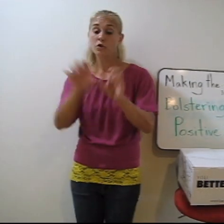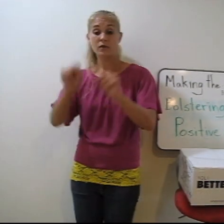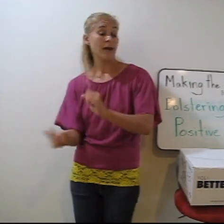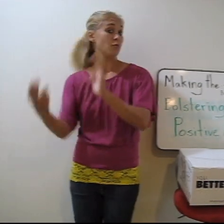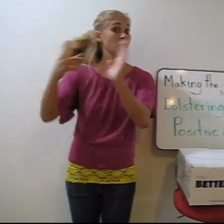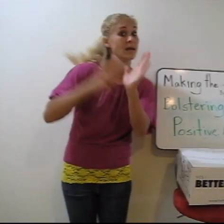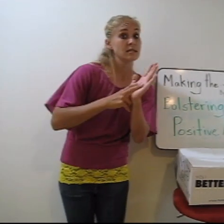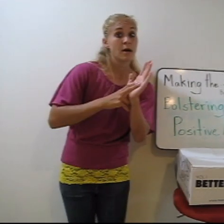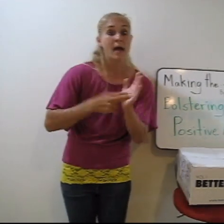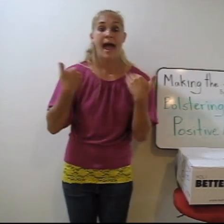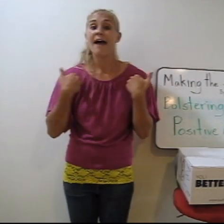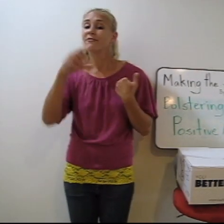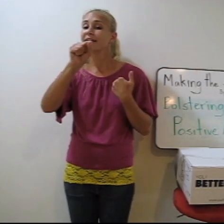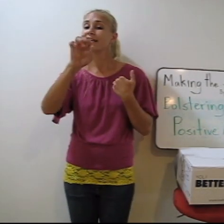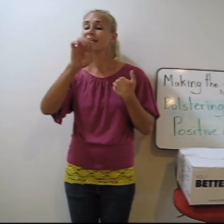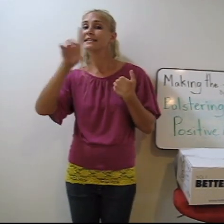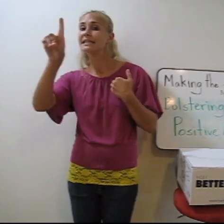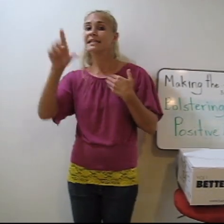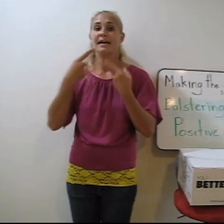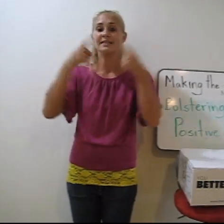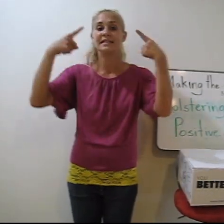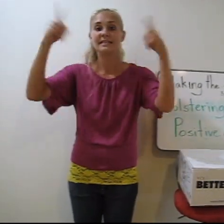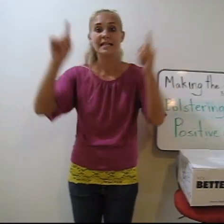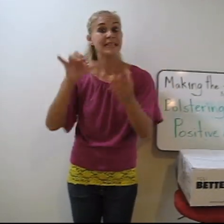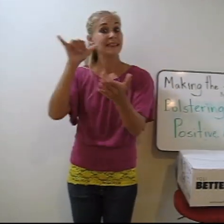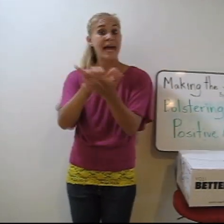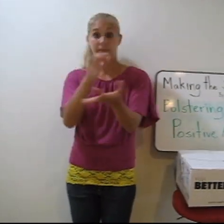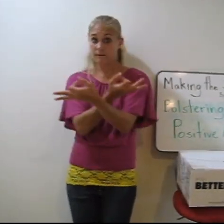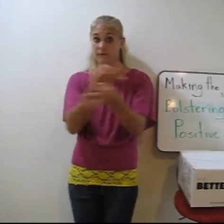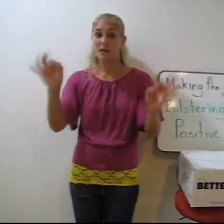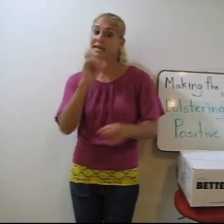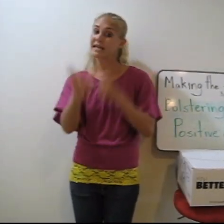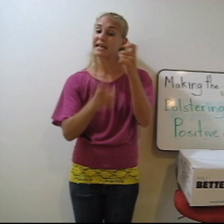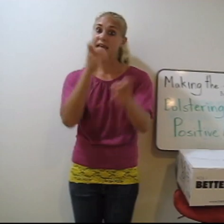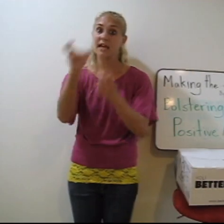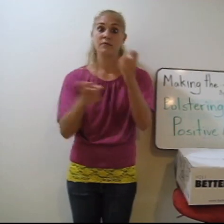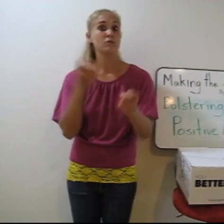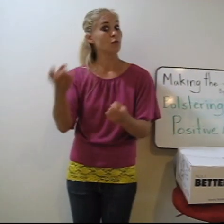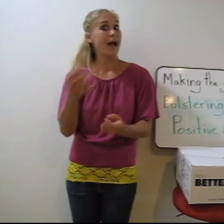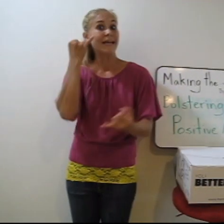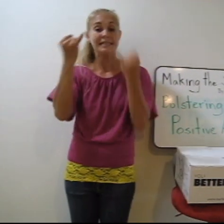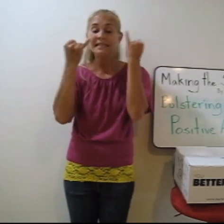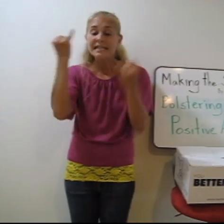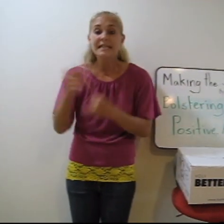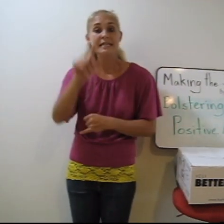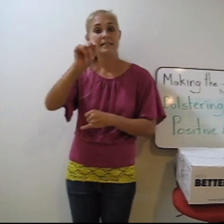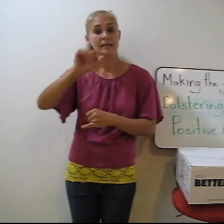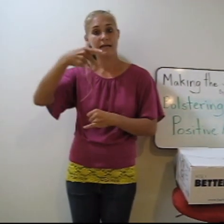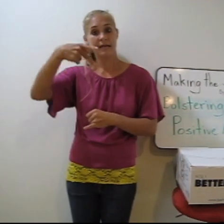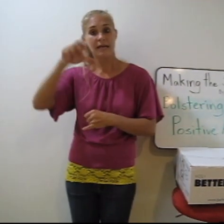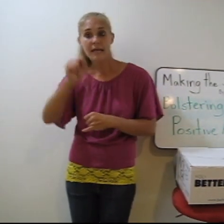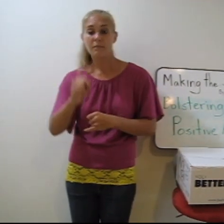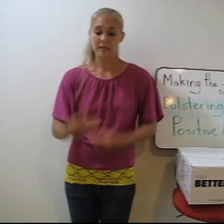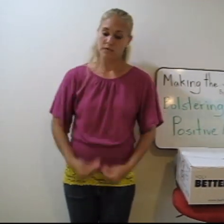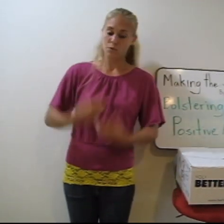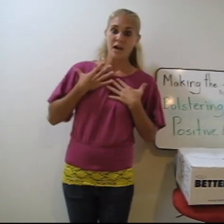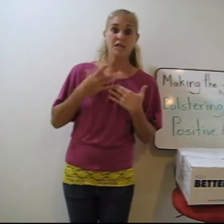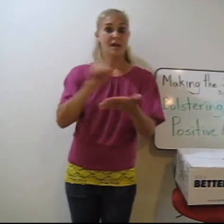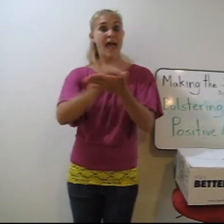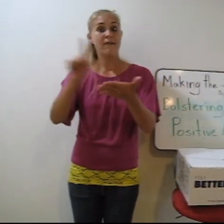of Success, which is free, and it delivers great ideas, tips, and inspiration into your email inbox each week. If you want a complete